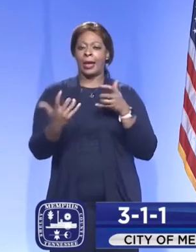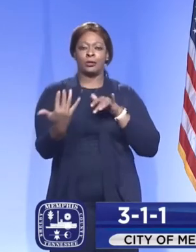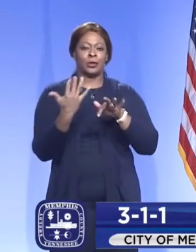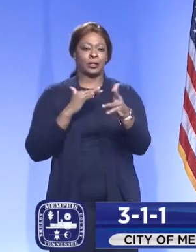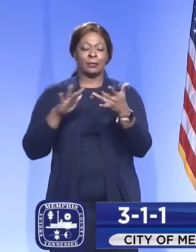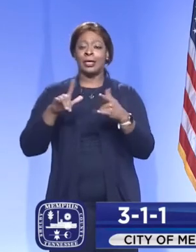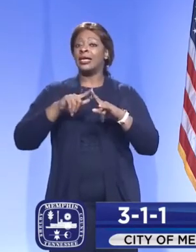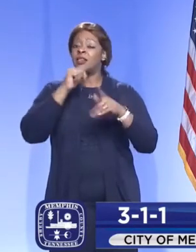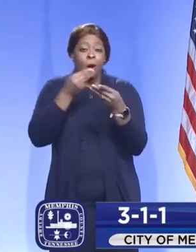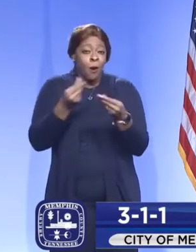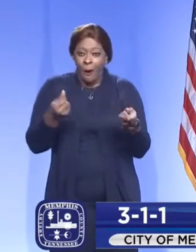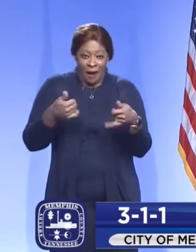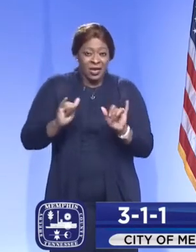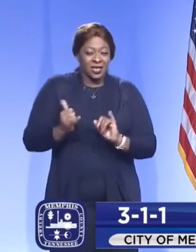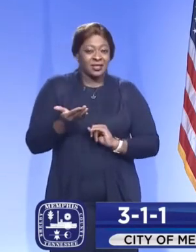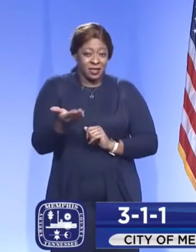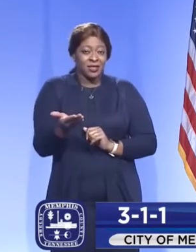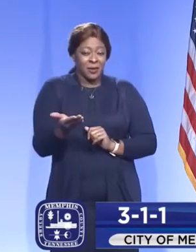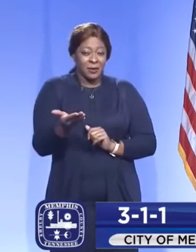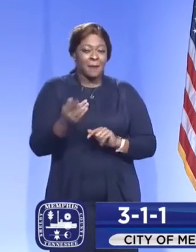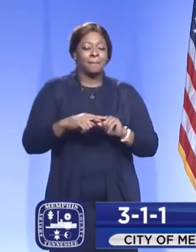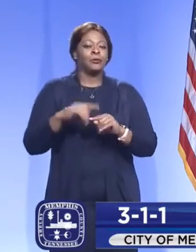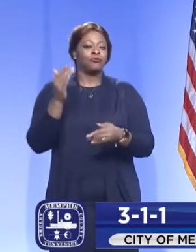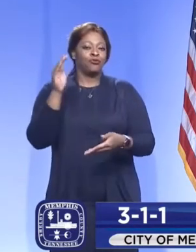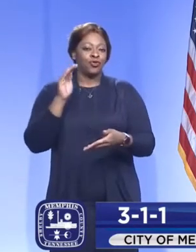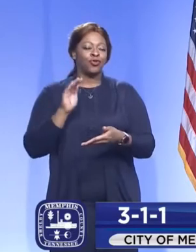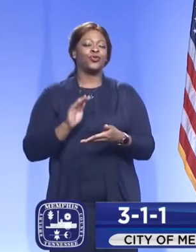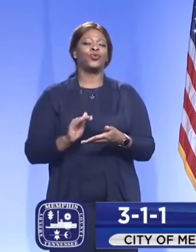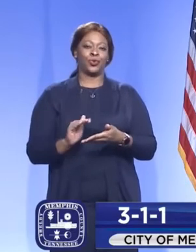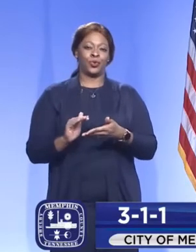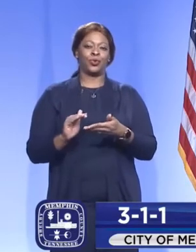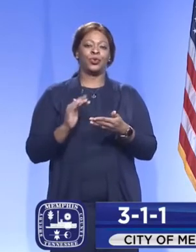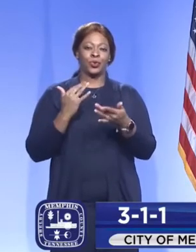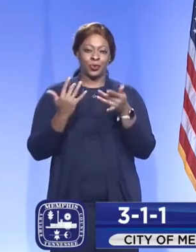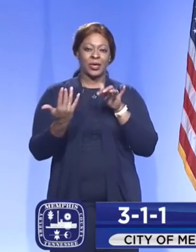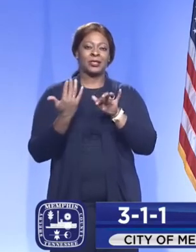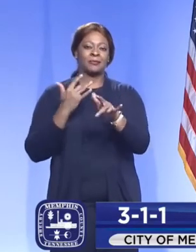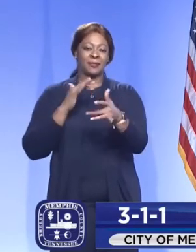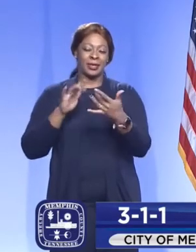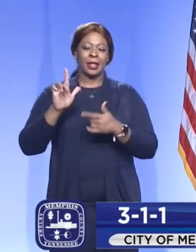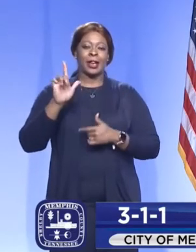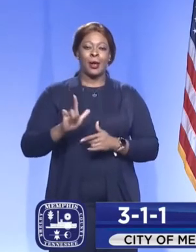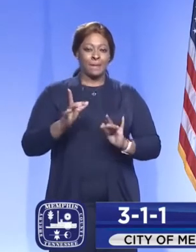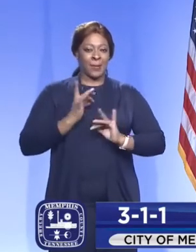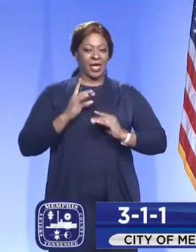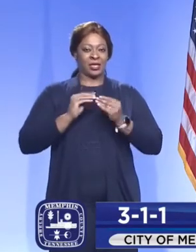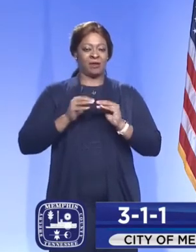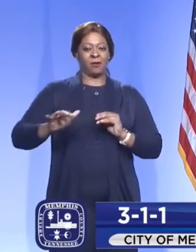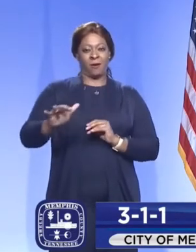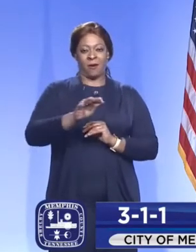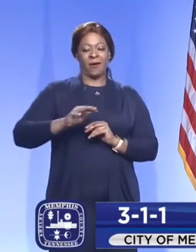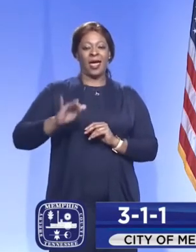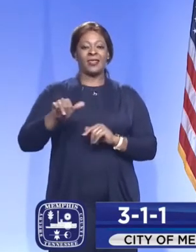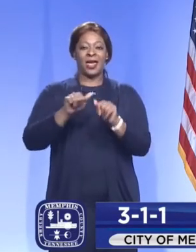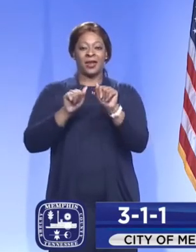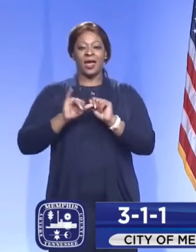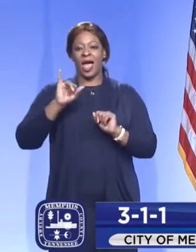community the virus is spreading more rapidly and more actively. And we do see at this